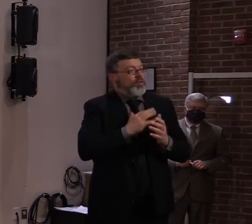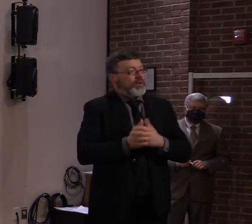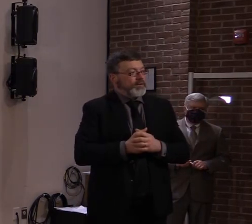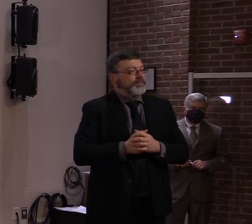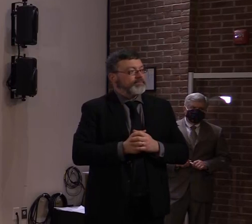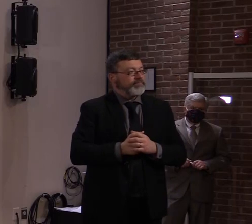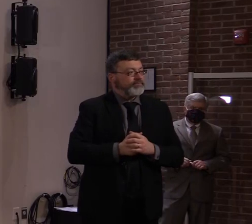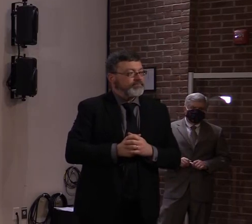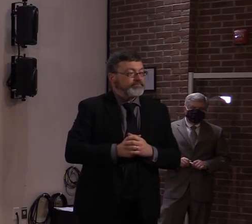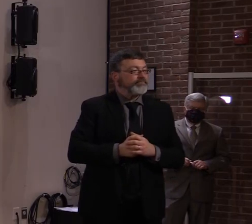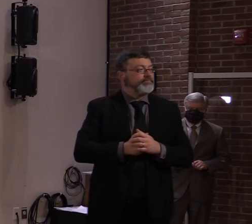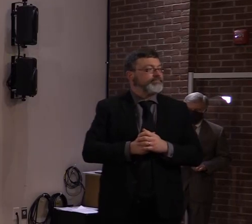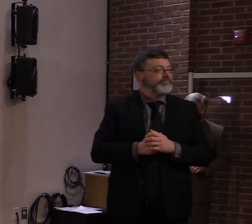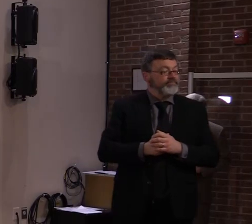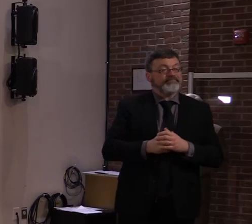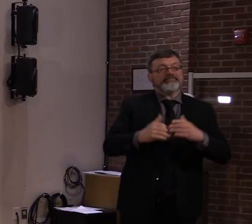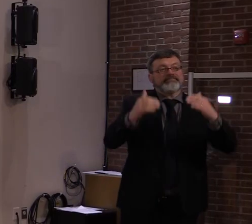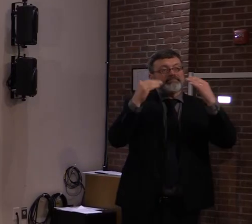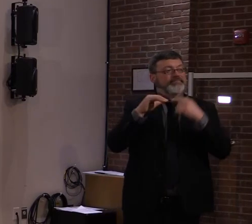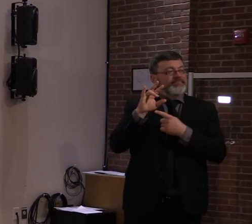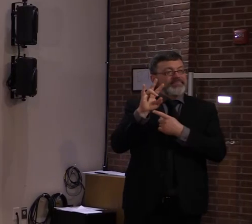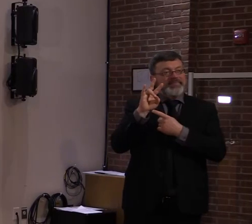Colin Flanders, 7 days.